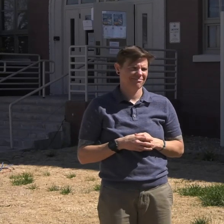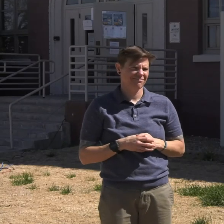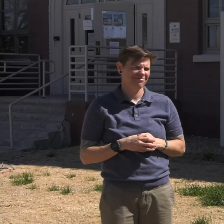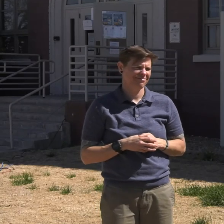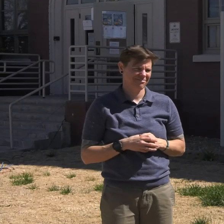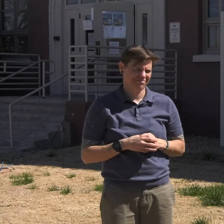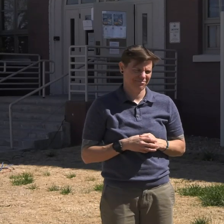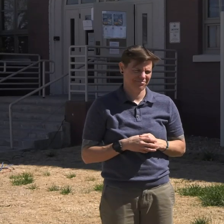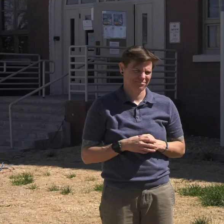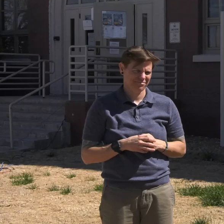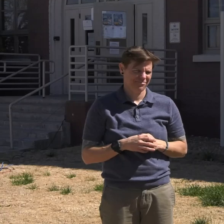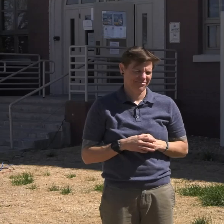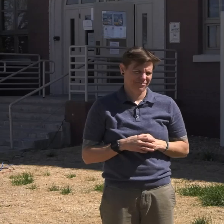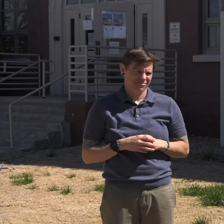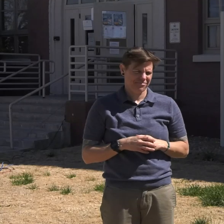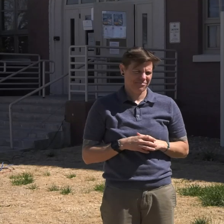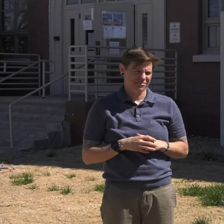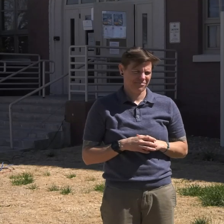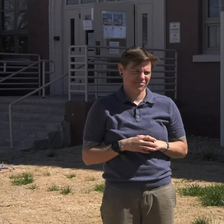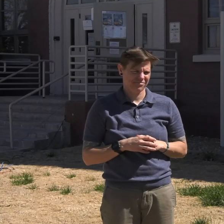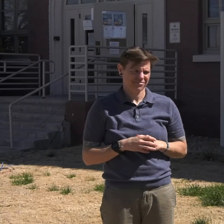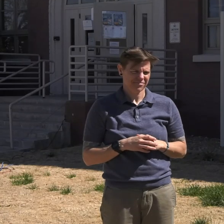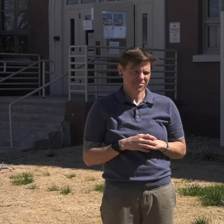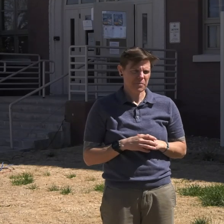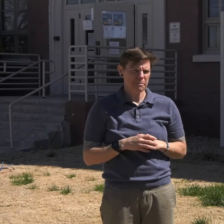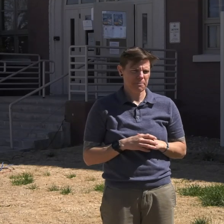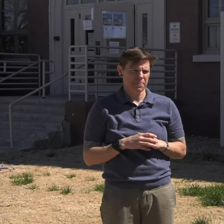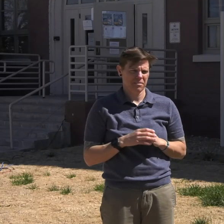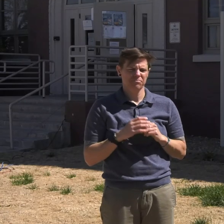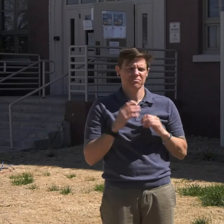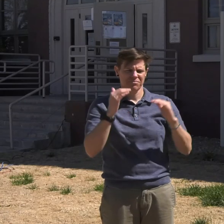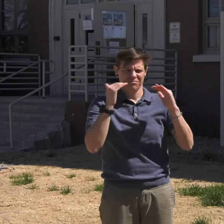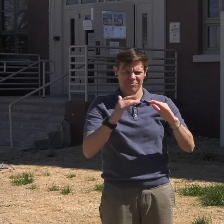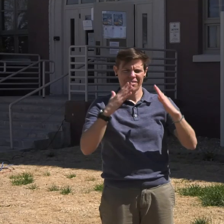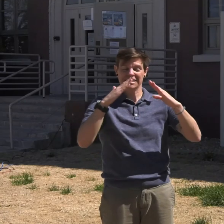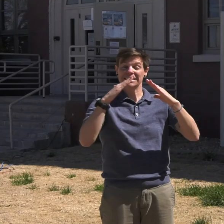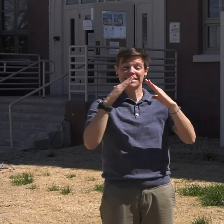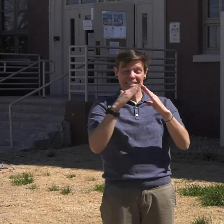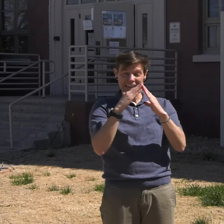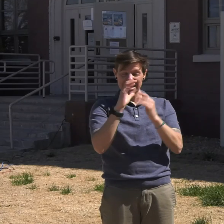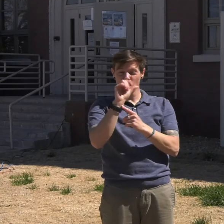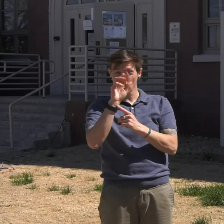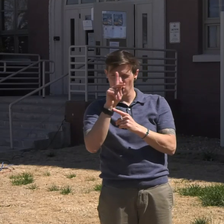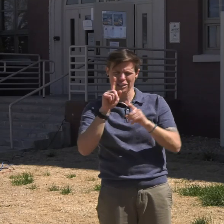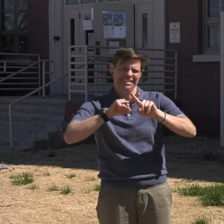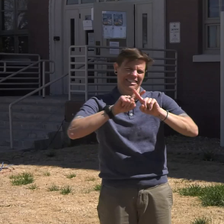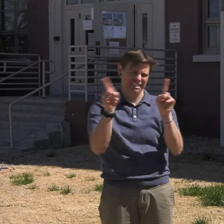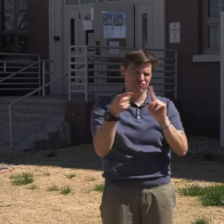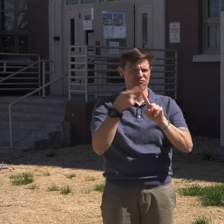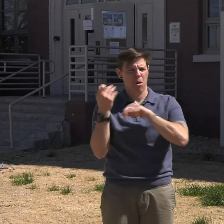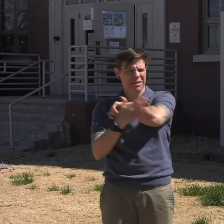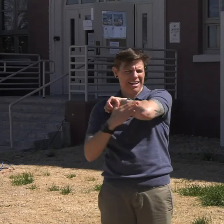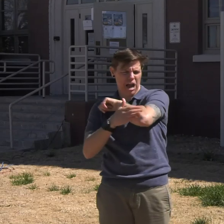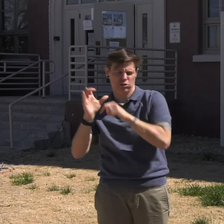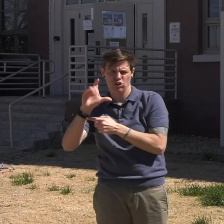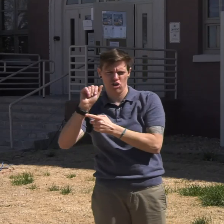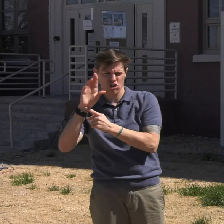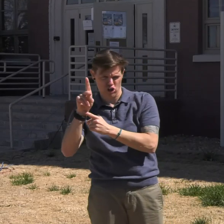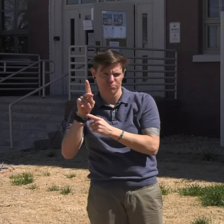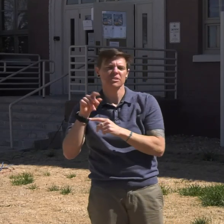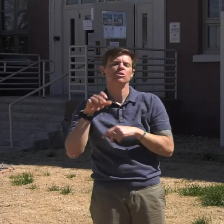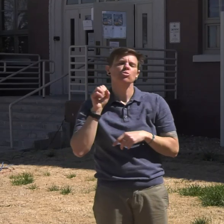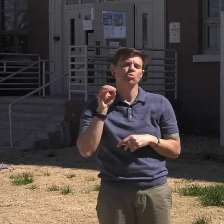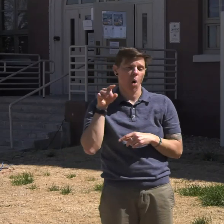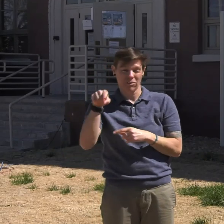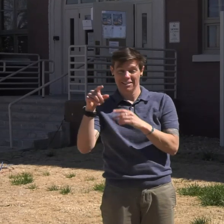So the city clerk, different than the county clerk, is also going to be closed to the public. Again, different than the